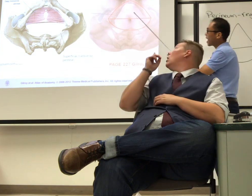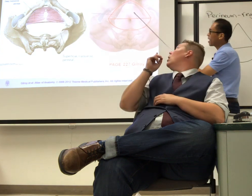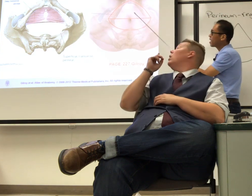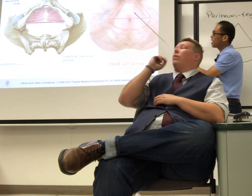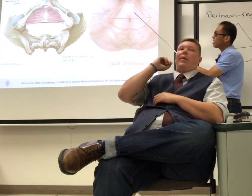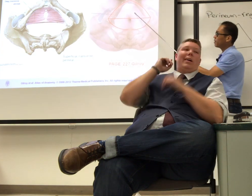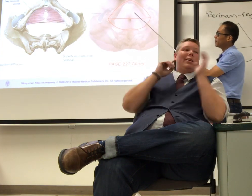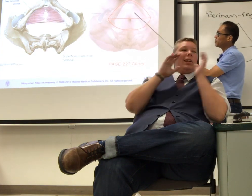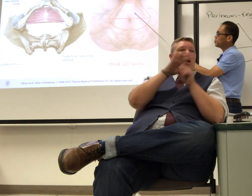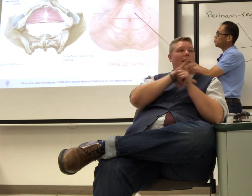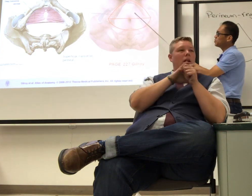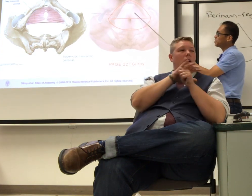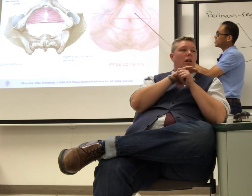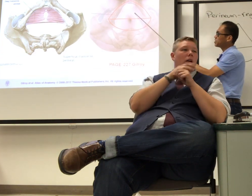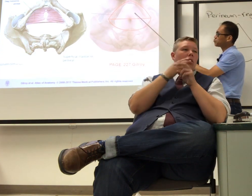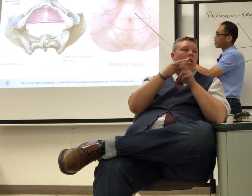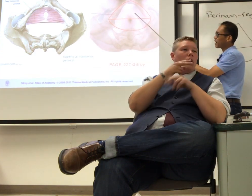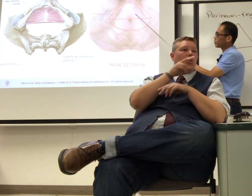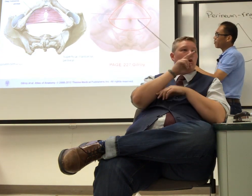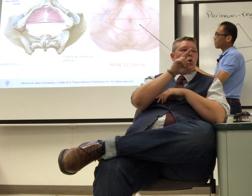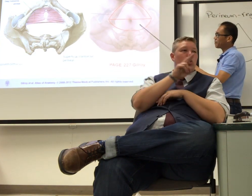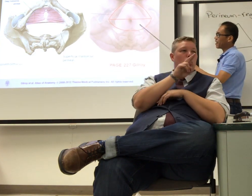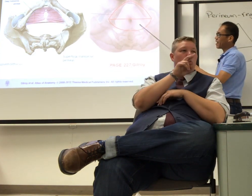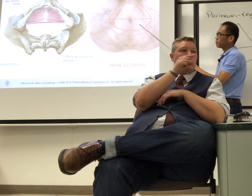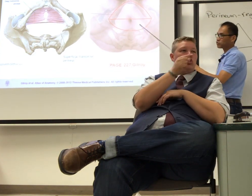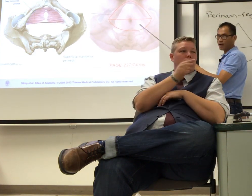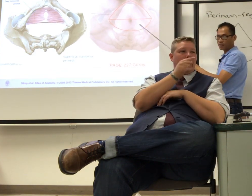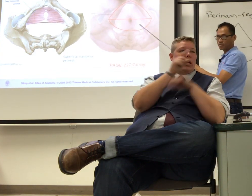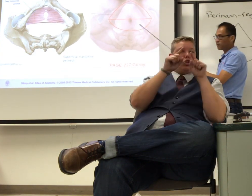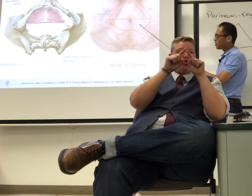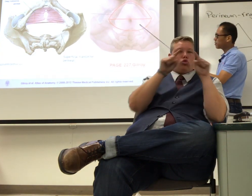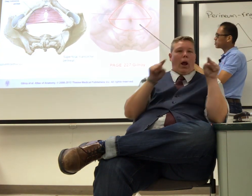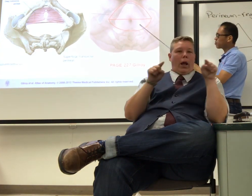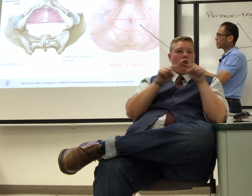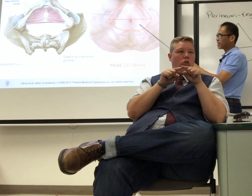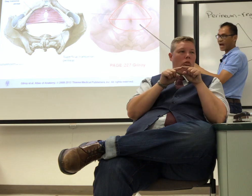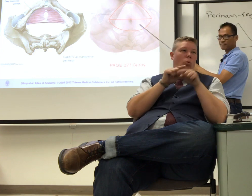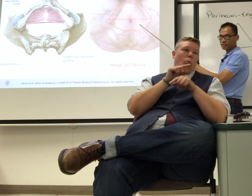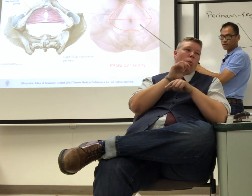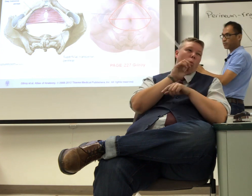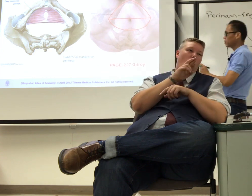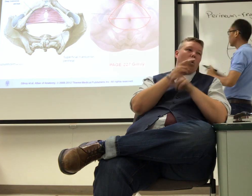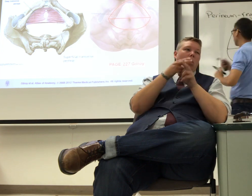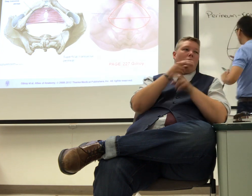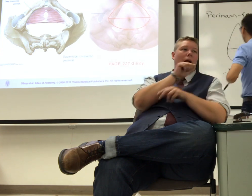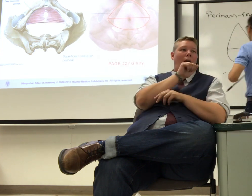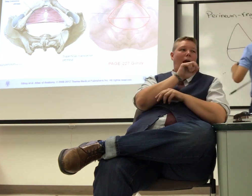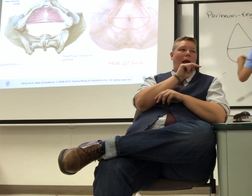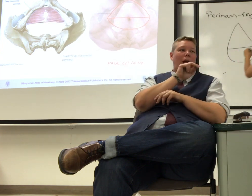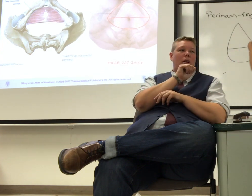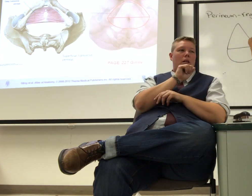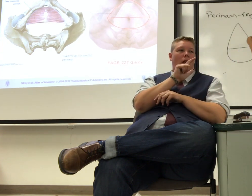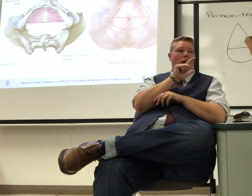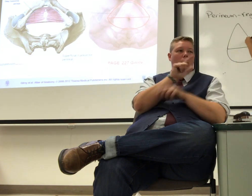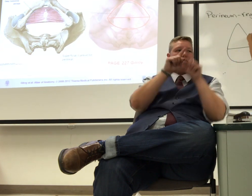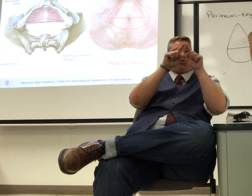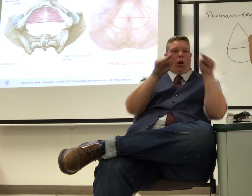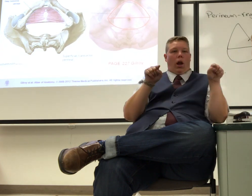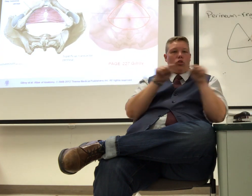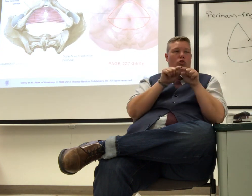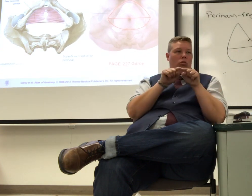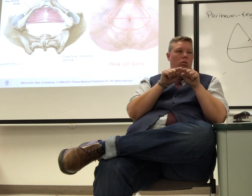call that the UG triangle and that the anal triangle, even though it's drawn as a half circle.